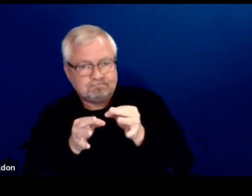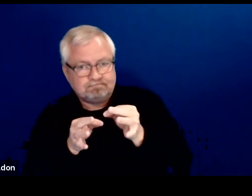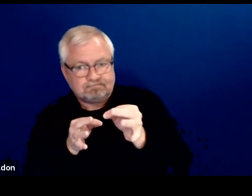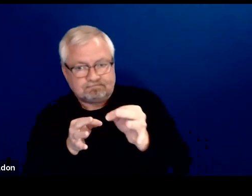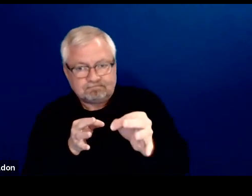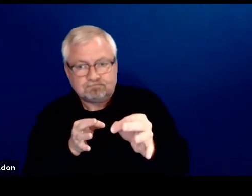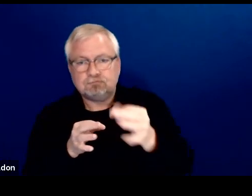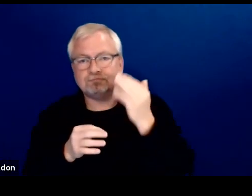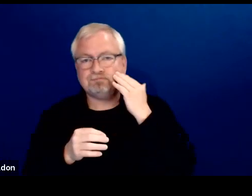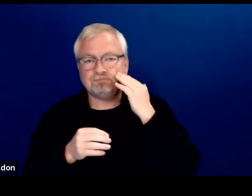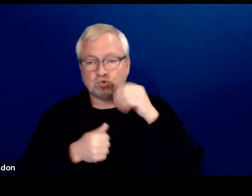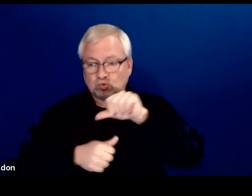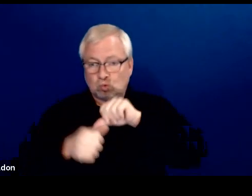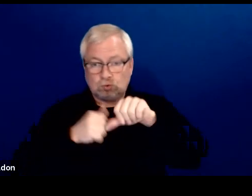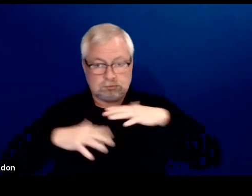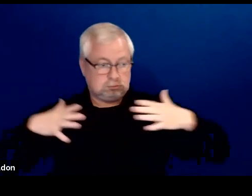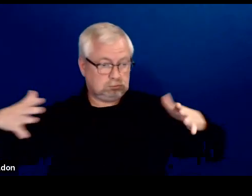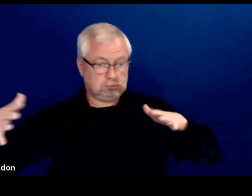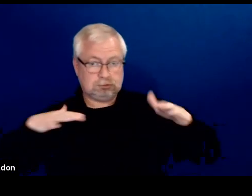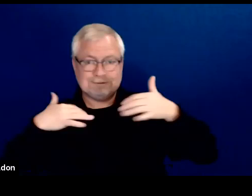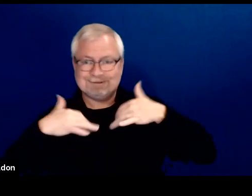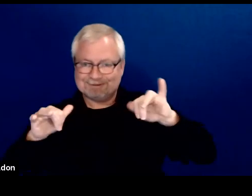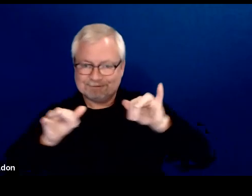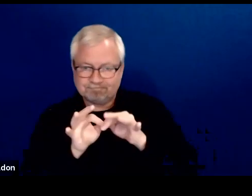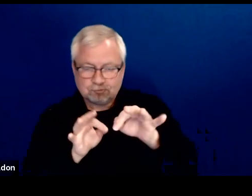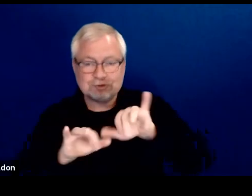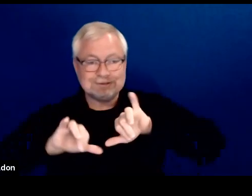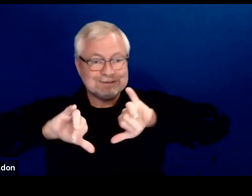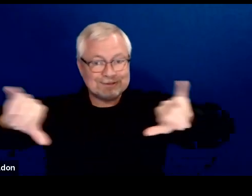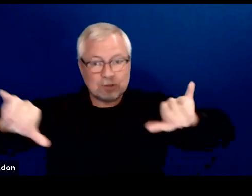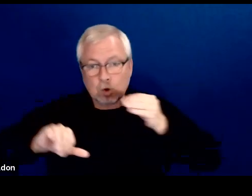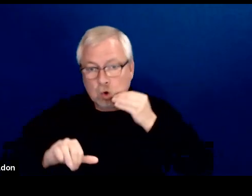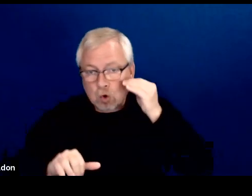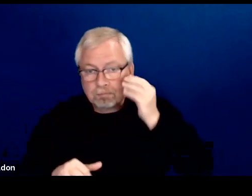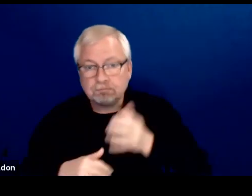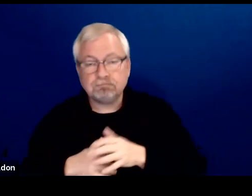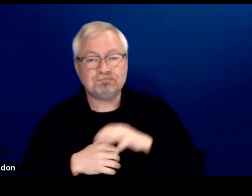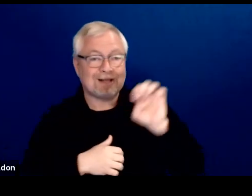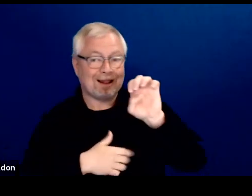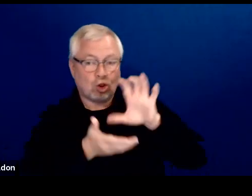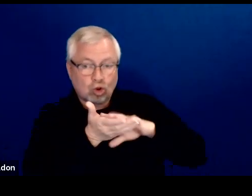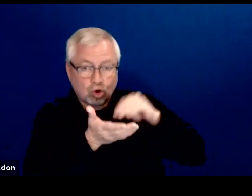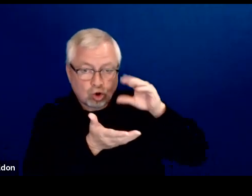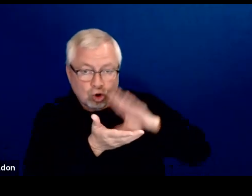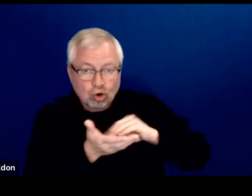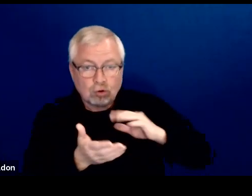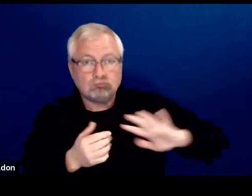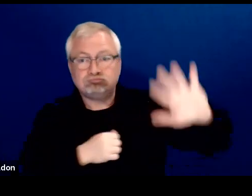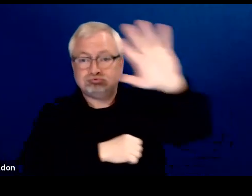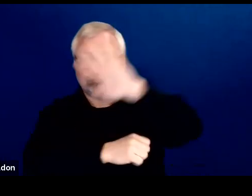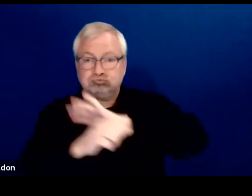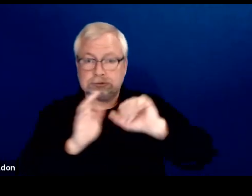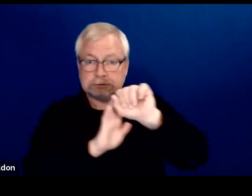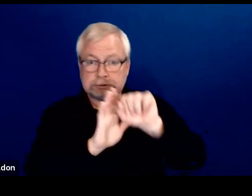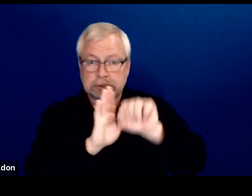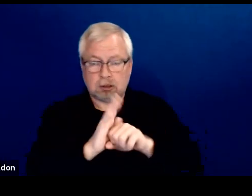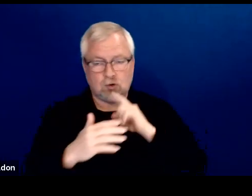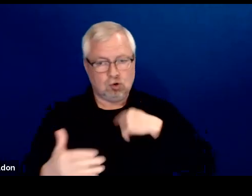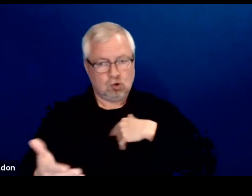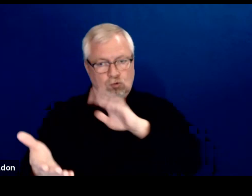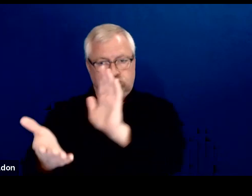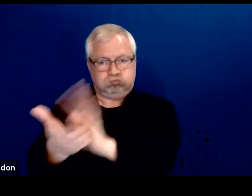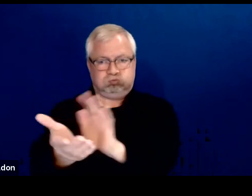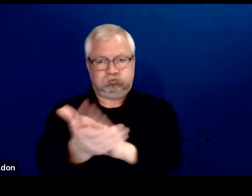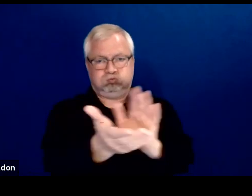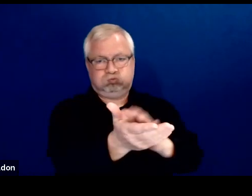that we're staying home. We're doing distant learnings across the state. And again, I want to applaud the folks who are making that happen and supporting each other,